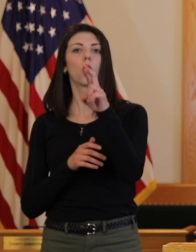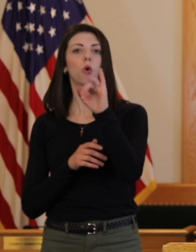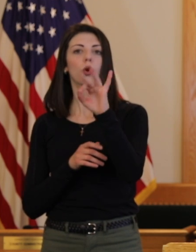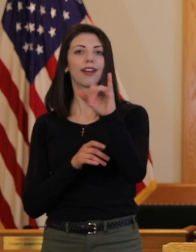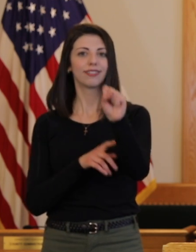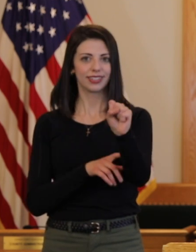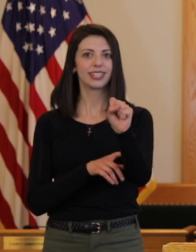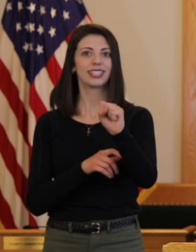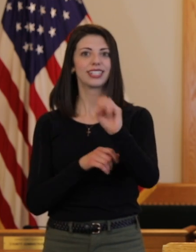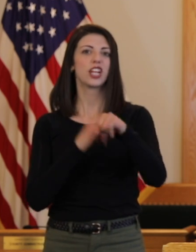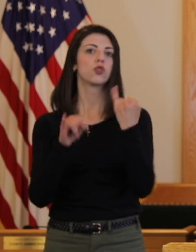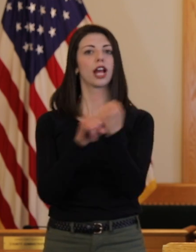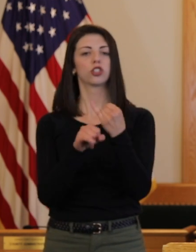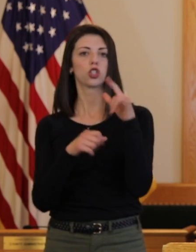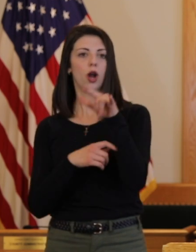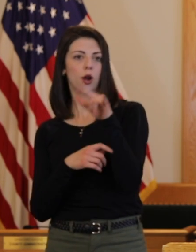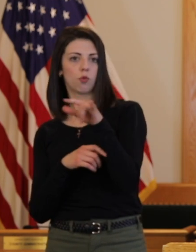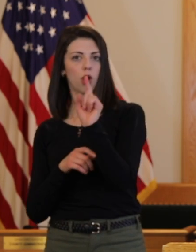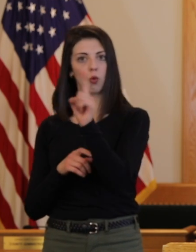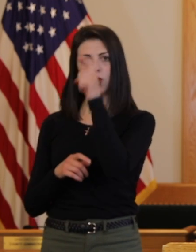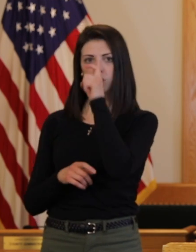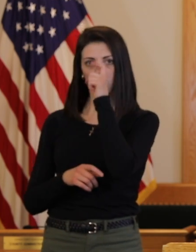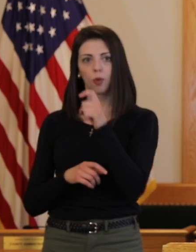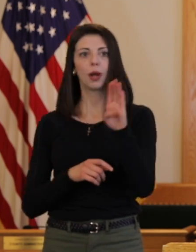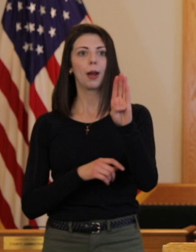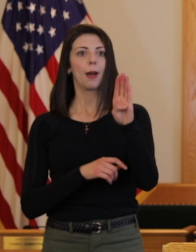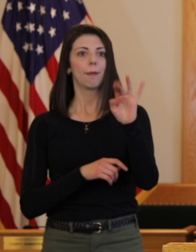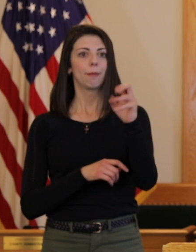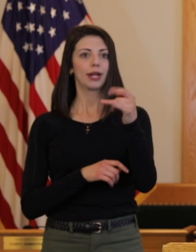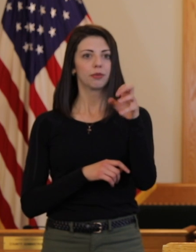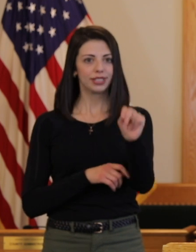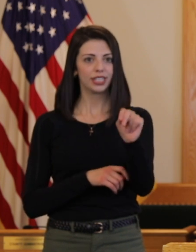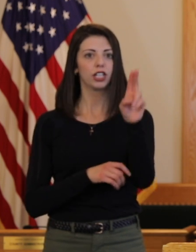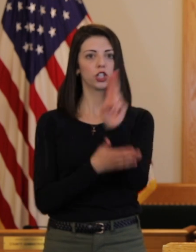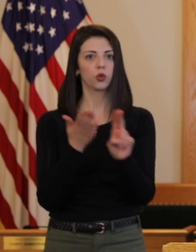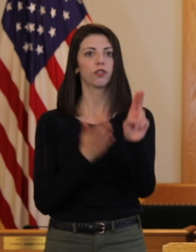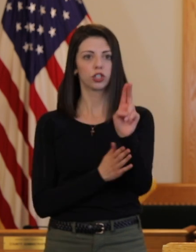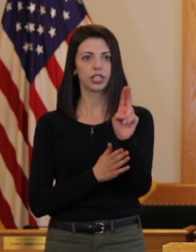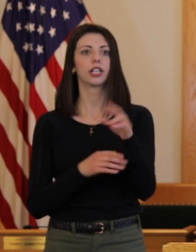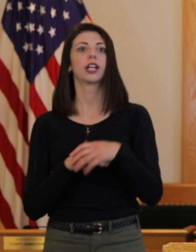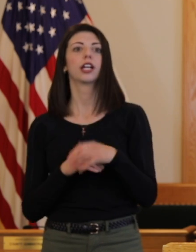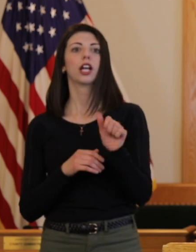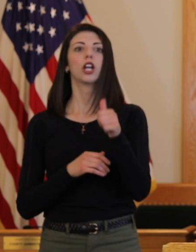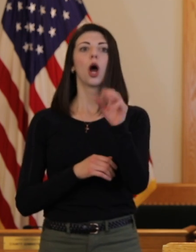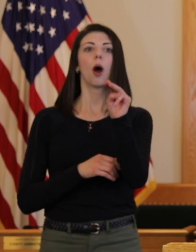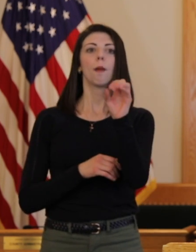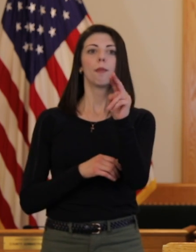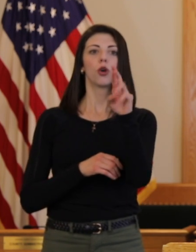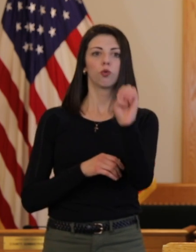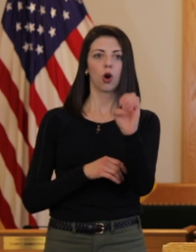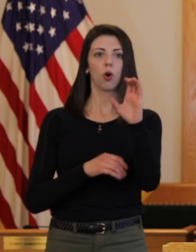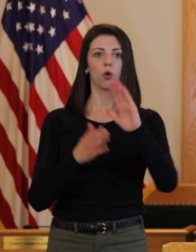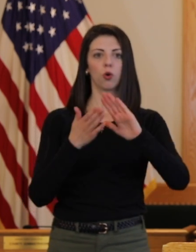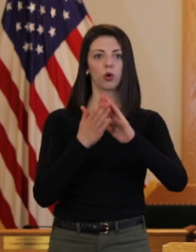Airport in Rome, Binghamton University in Binghamton, and Monroe County Community College in Rochester. To make an